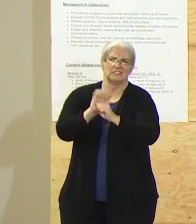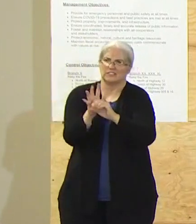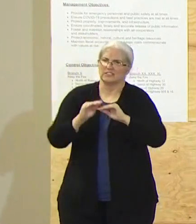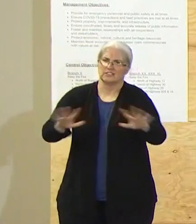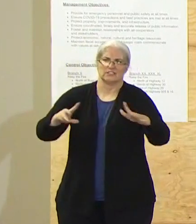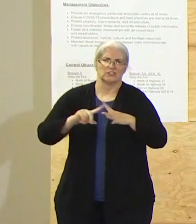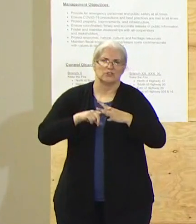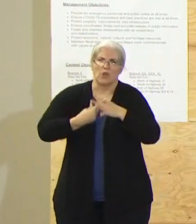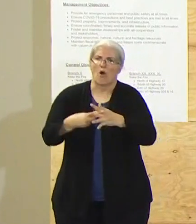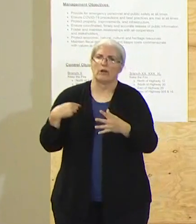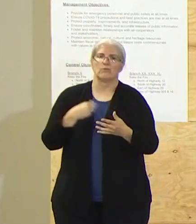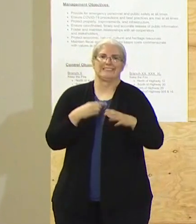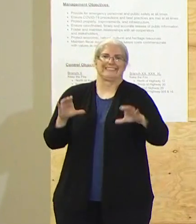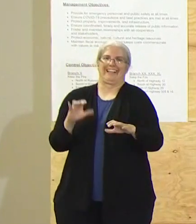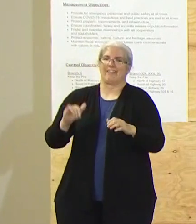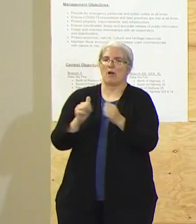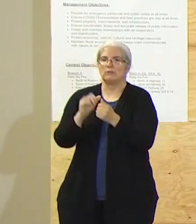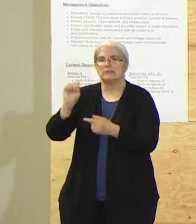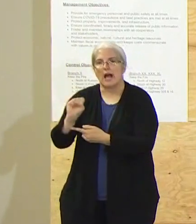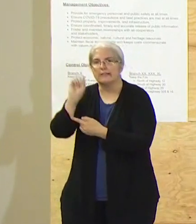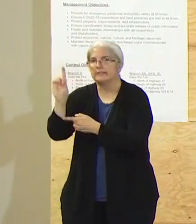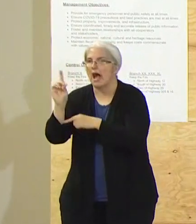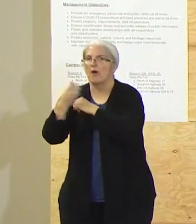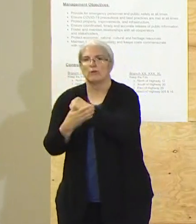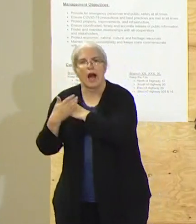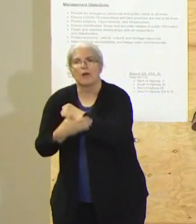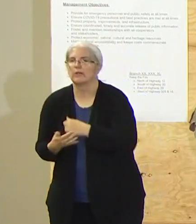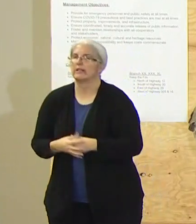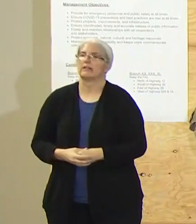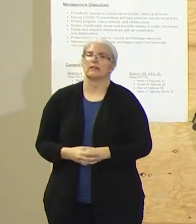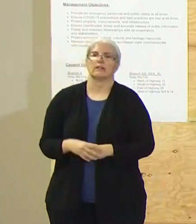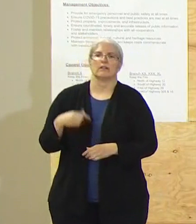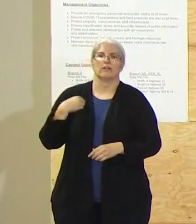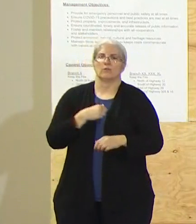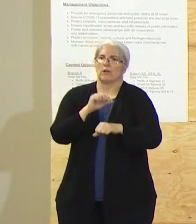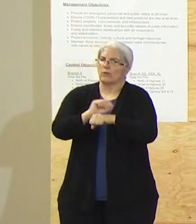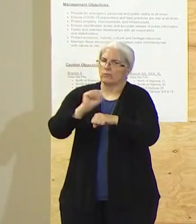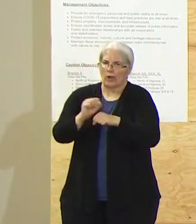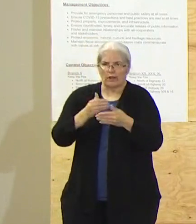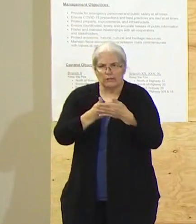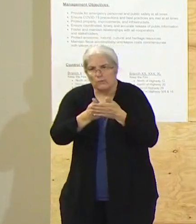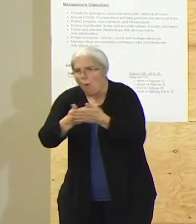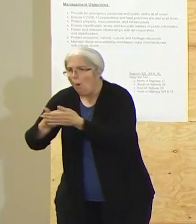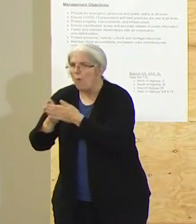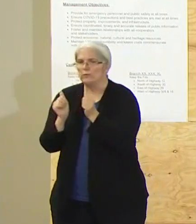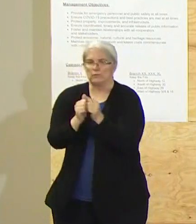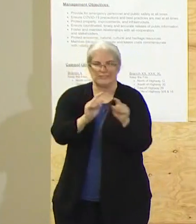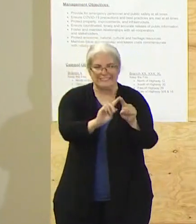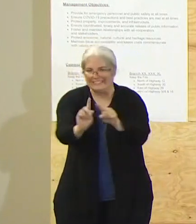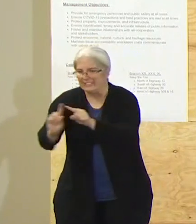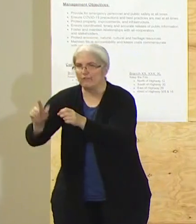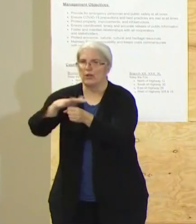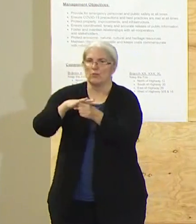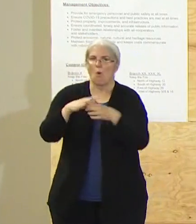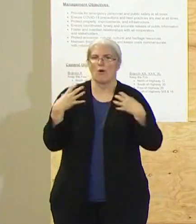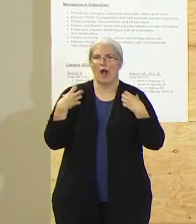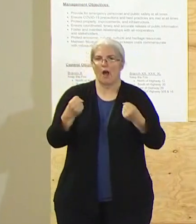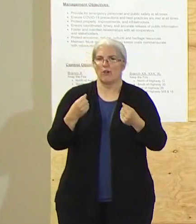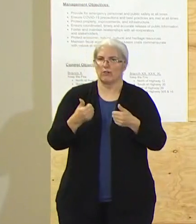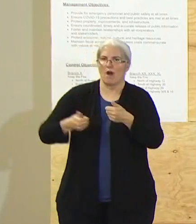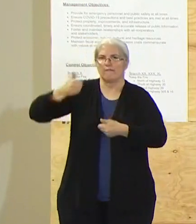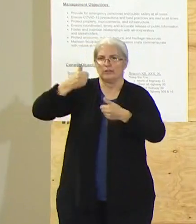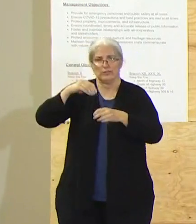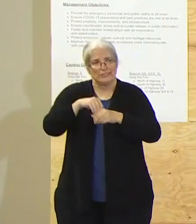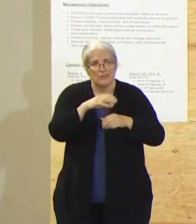Diego County. We're continuing to work very collaboratively with local health officers in Orange County, and we look forward to making an announcement